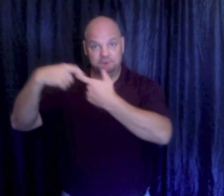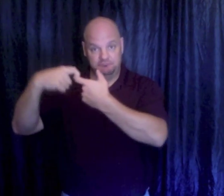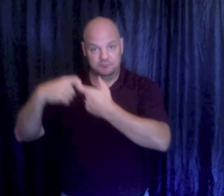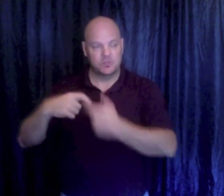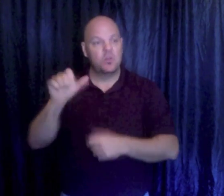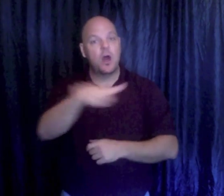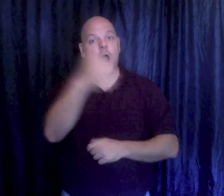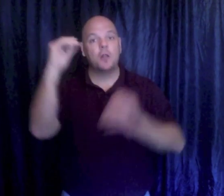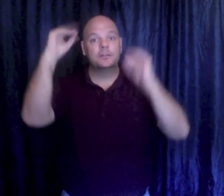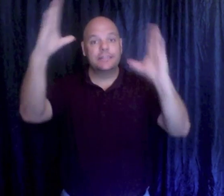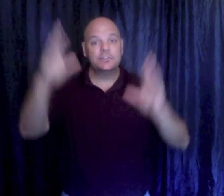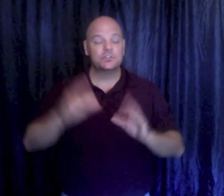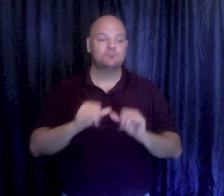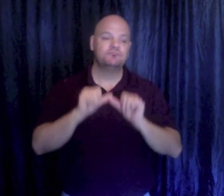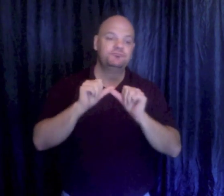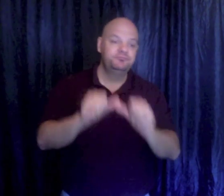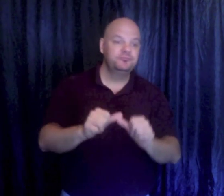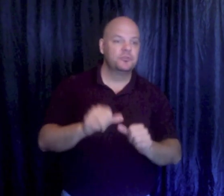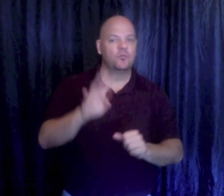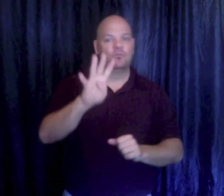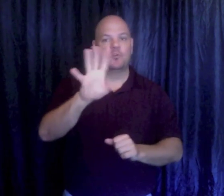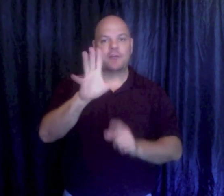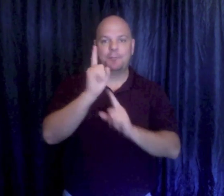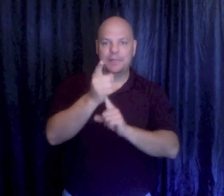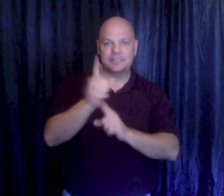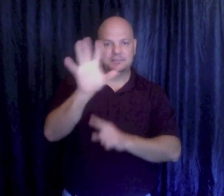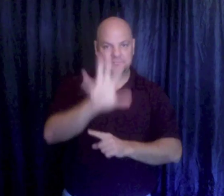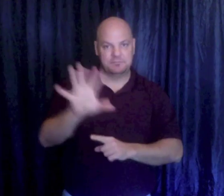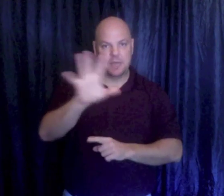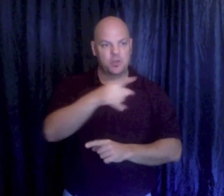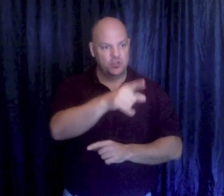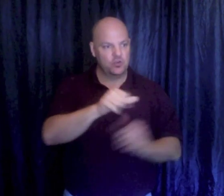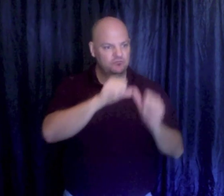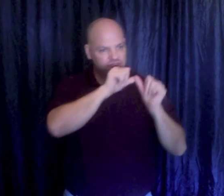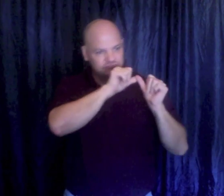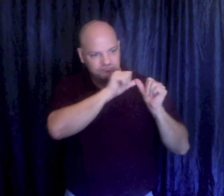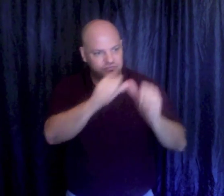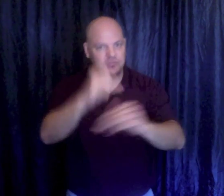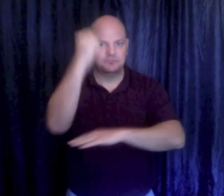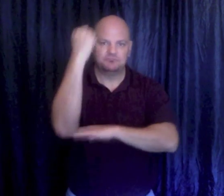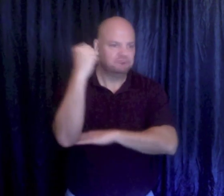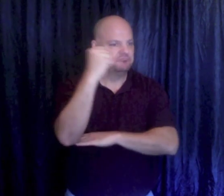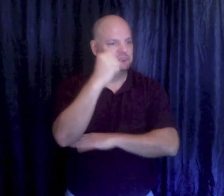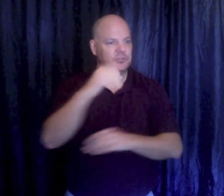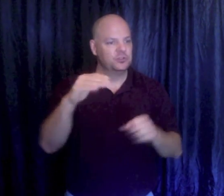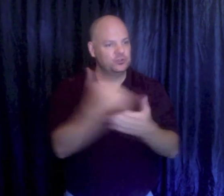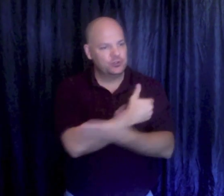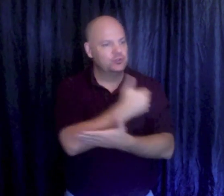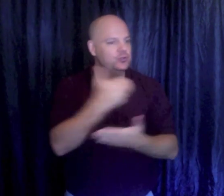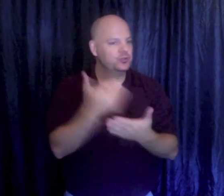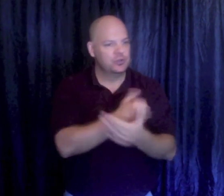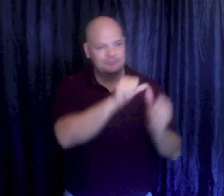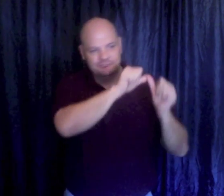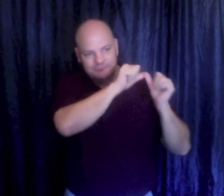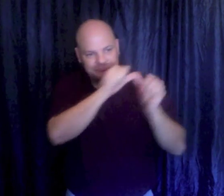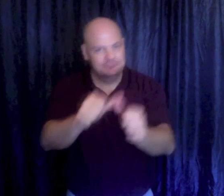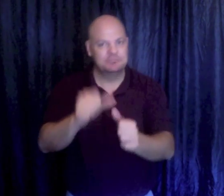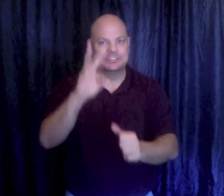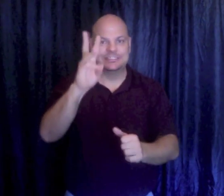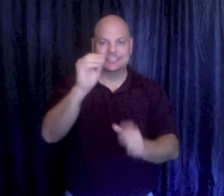instructors actually only went like 40-45 minutes. So I just want to let you know, you set a new record, and you went a good 60 minutes. So thank